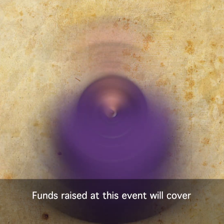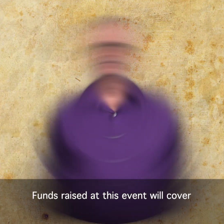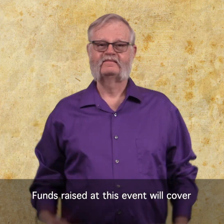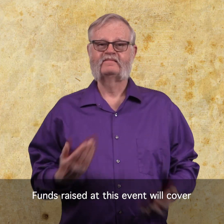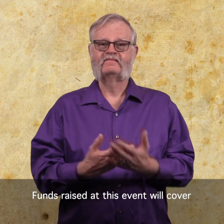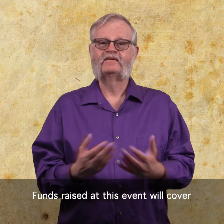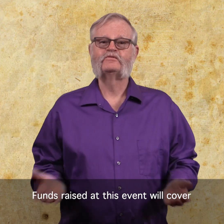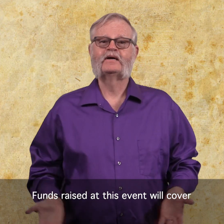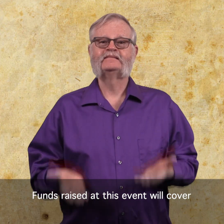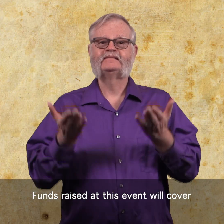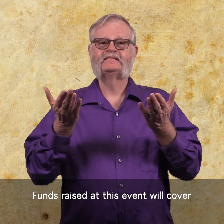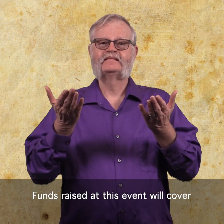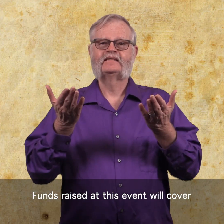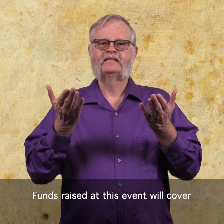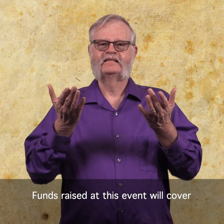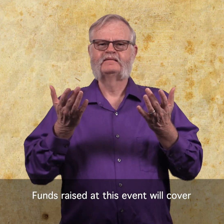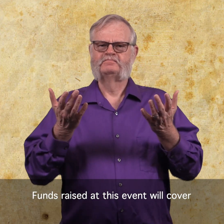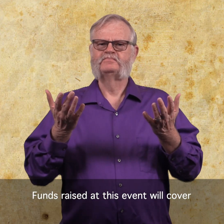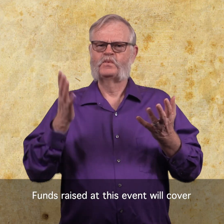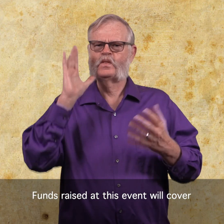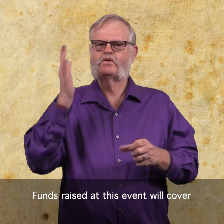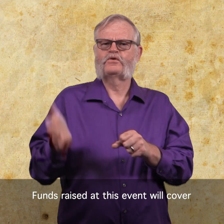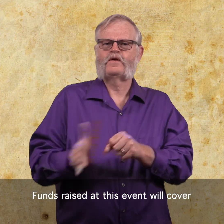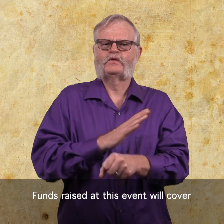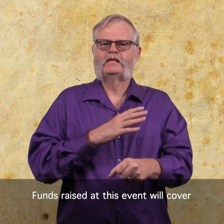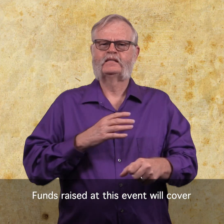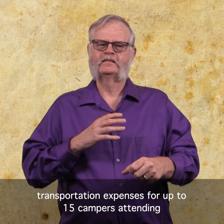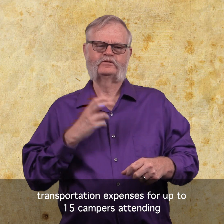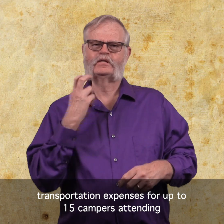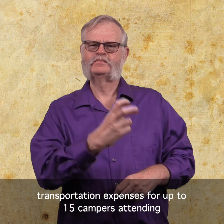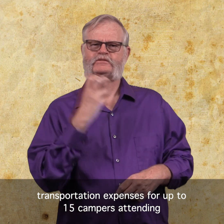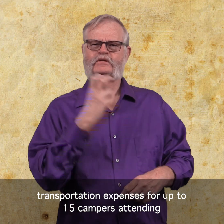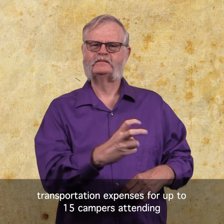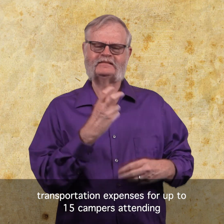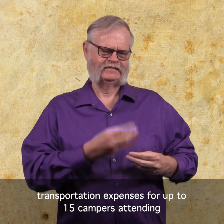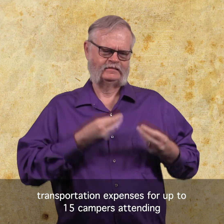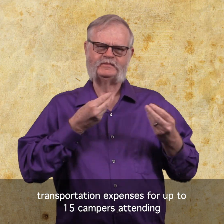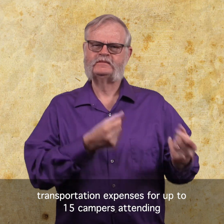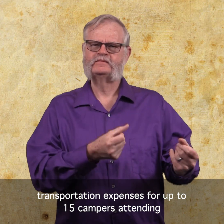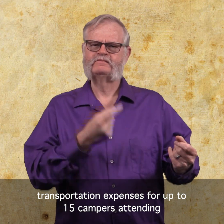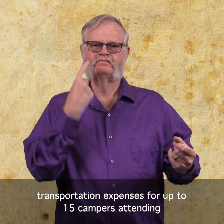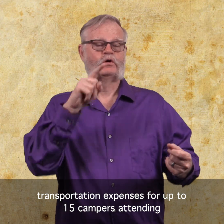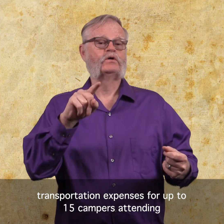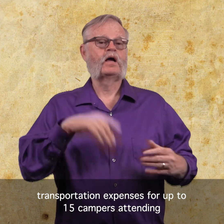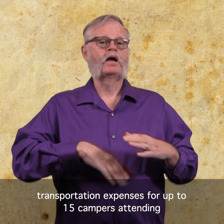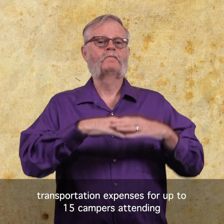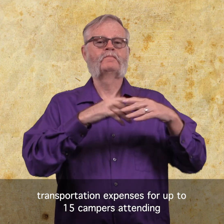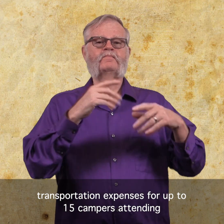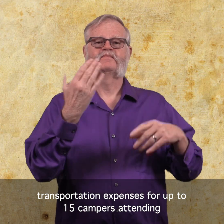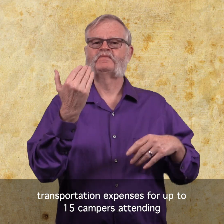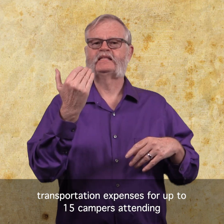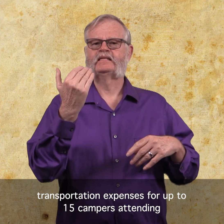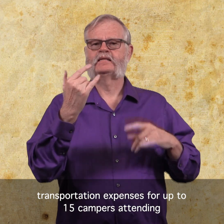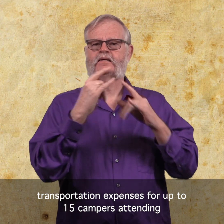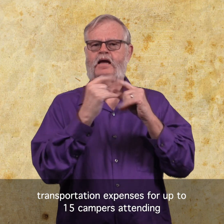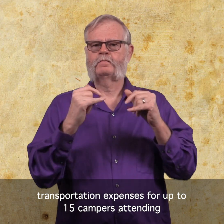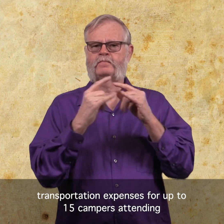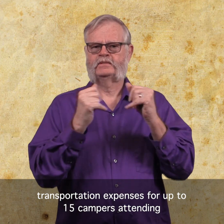Funds raised at this event will cover transportation expenses for up to 15 campers attending the